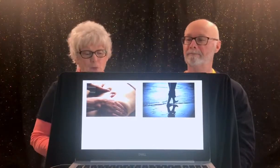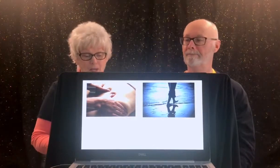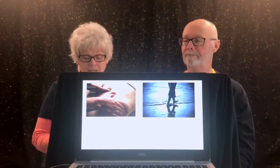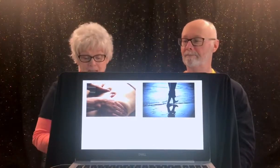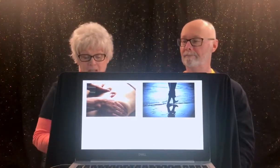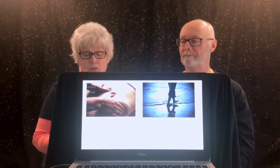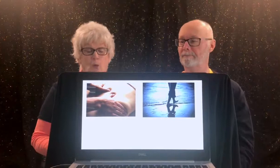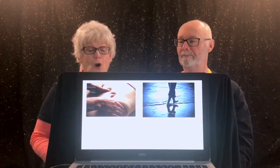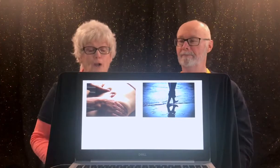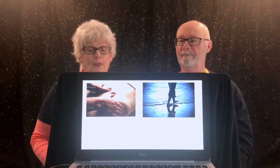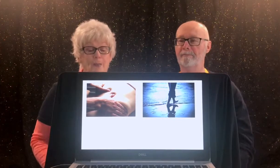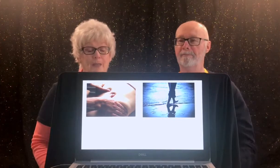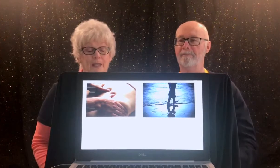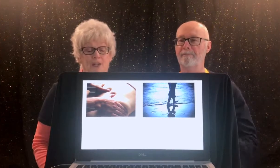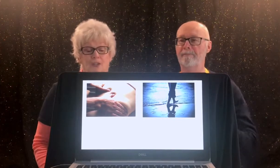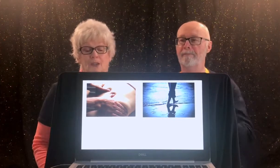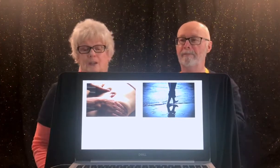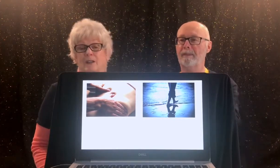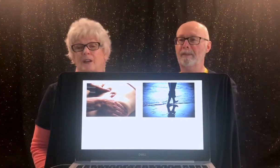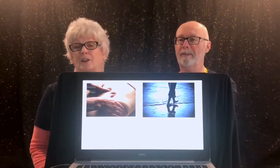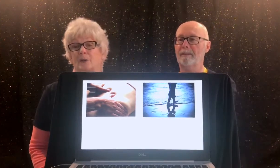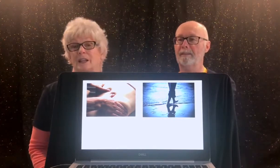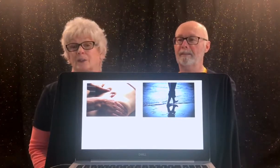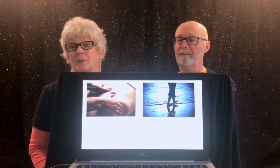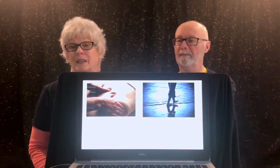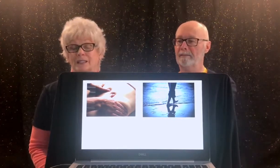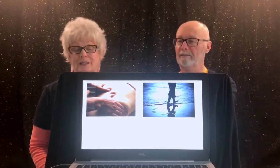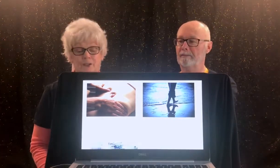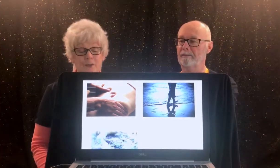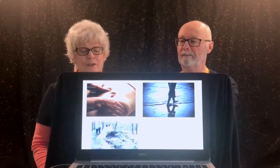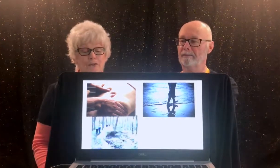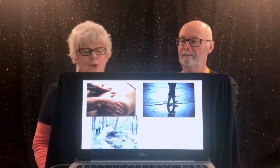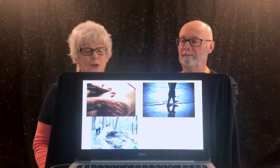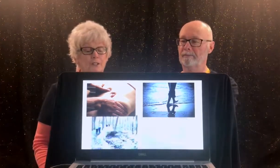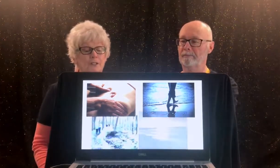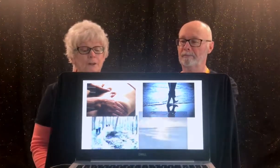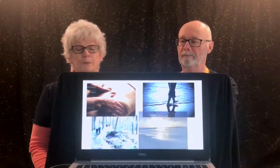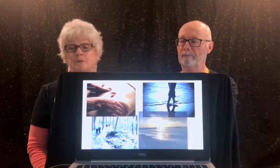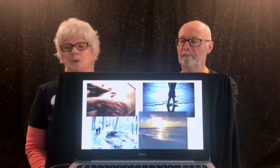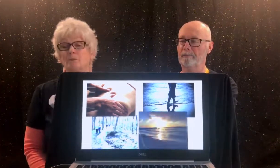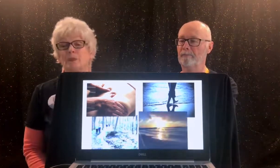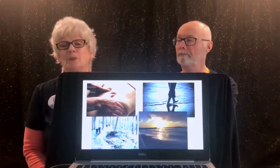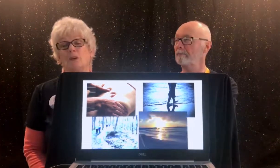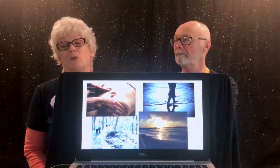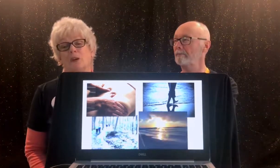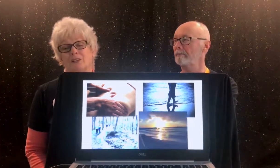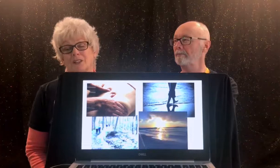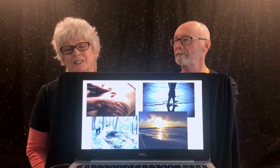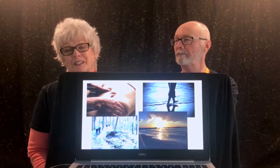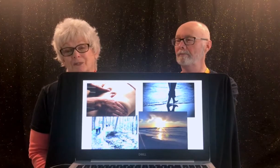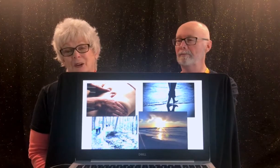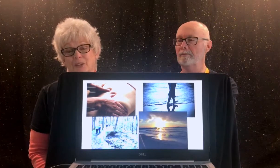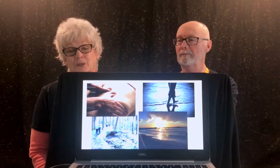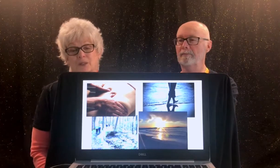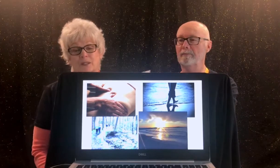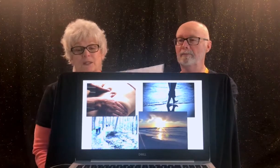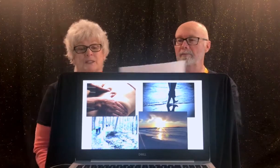to take a walk on the beach on a regular basis, or in a forest, Maybe you want to watch the sunrise or